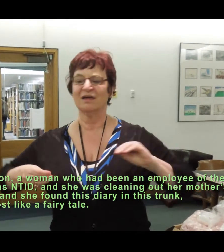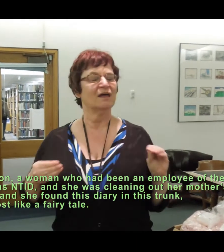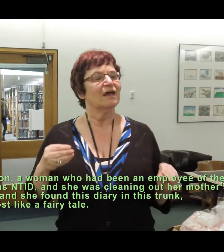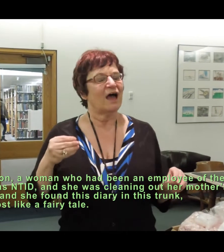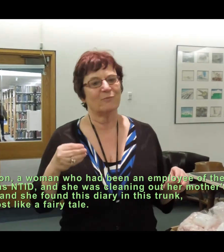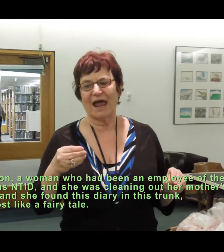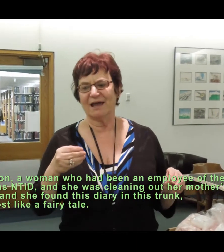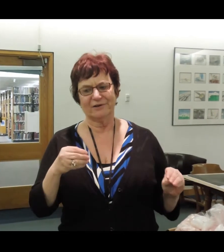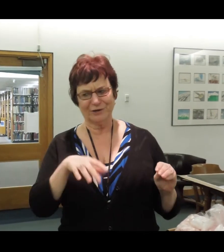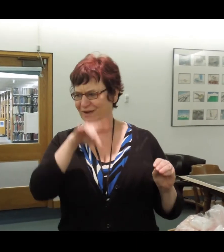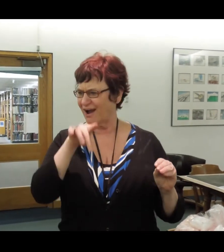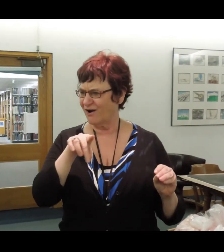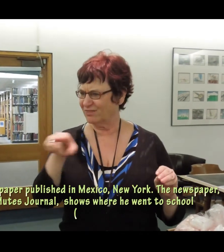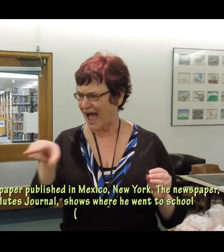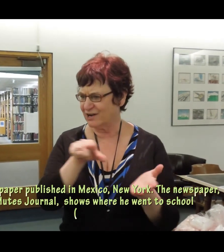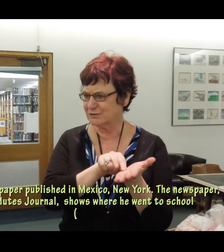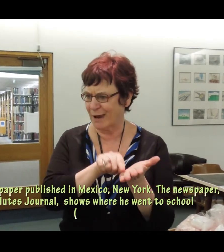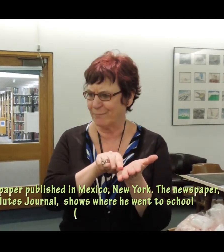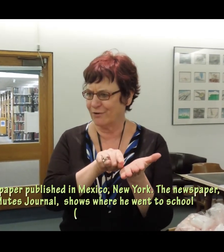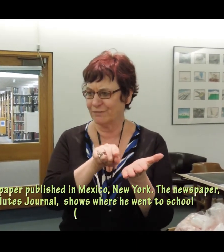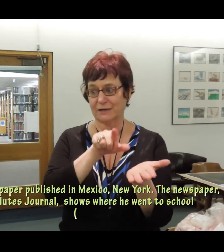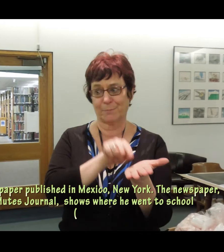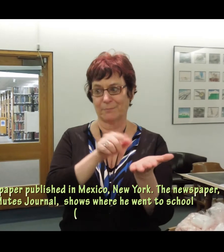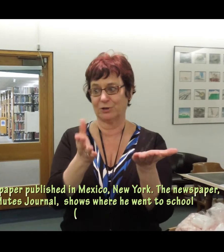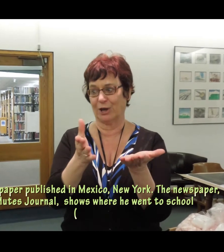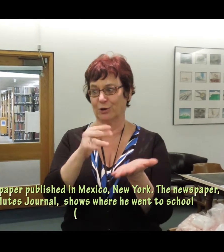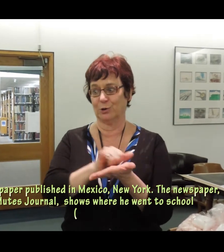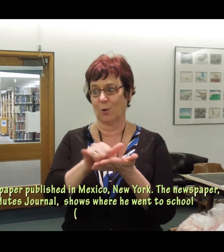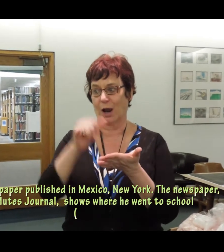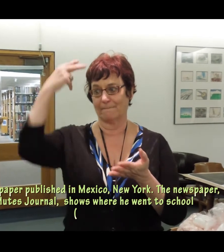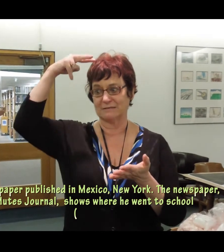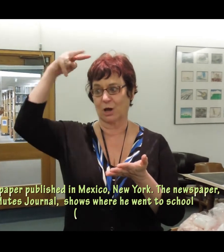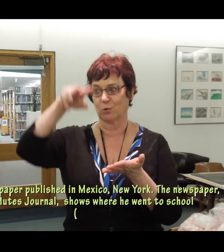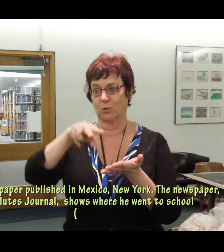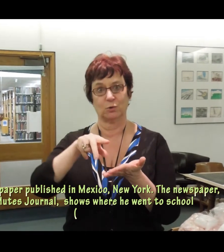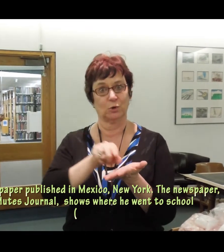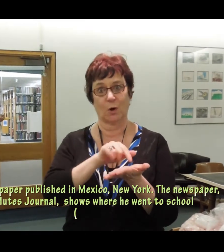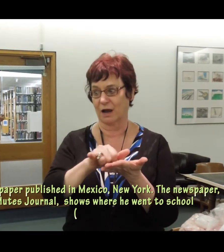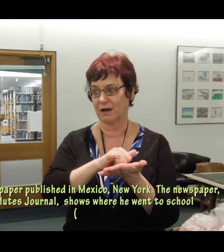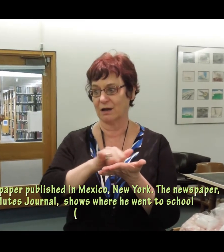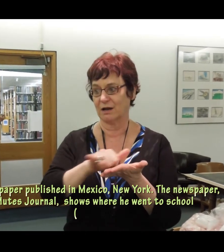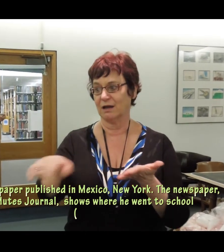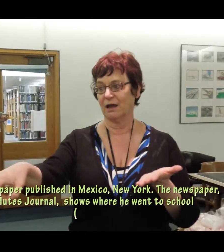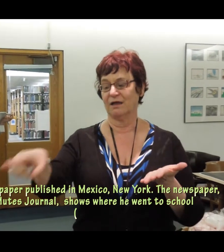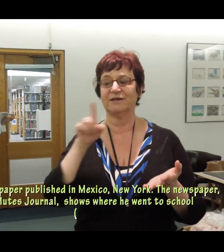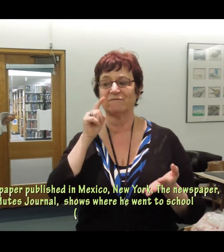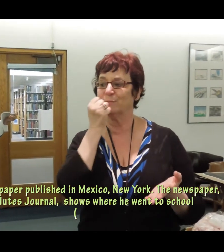a fairytale for her. And she found this newspaper that was published in New York, and actually one of them was published in